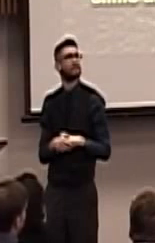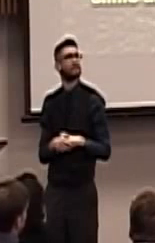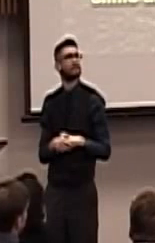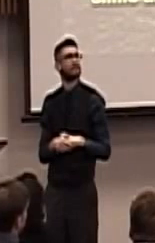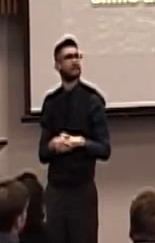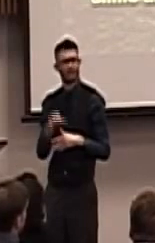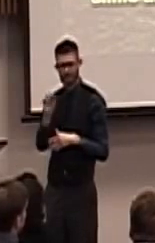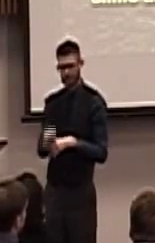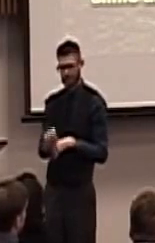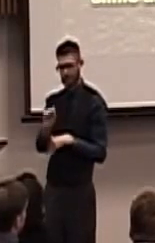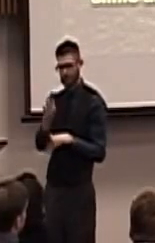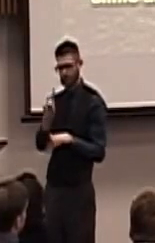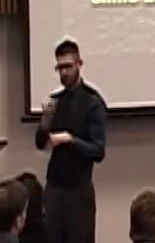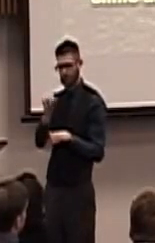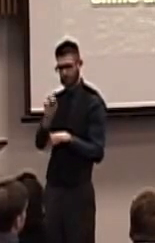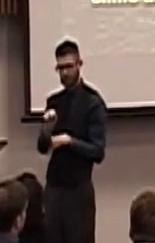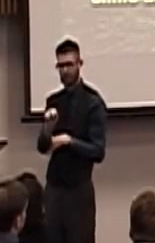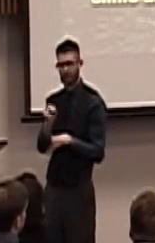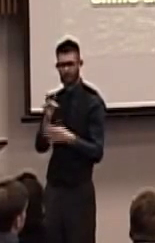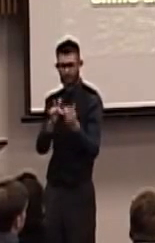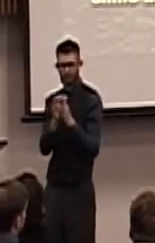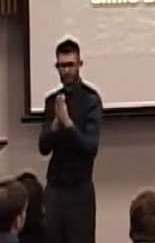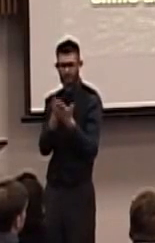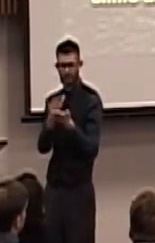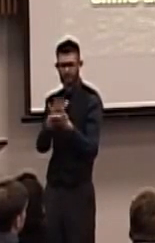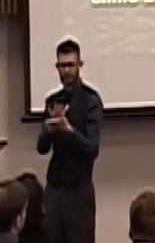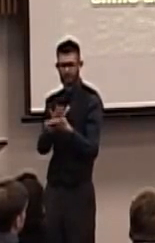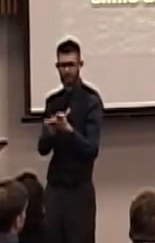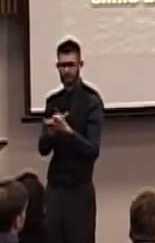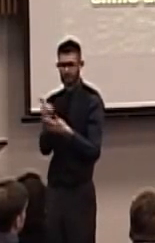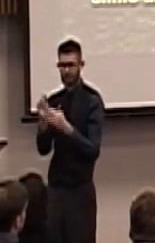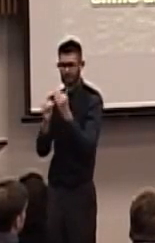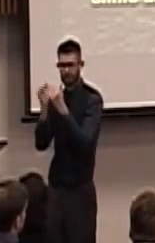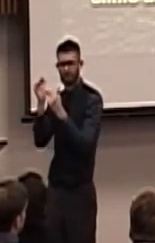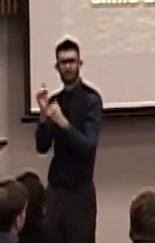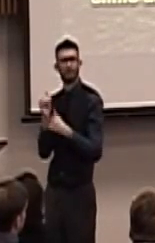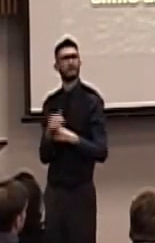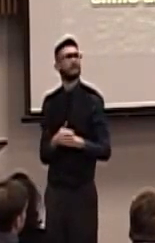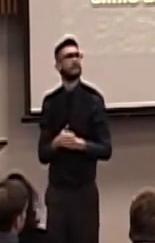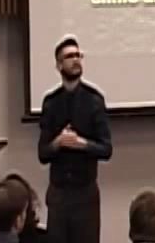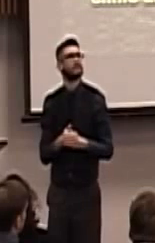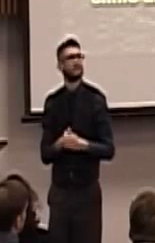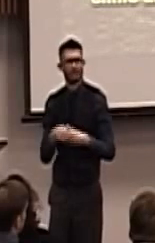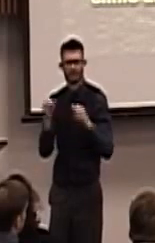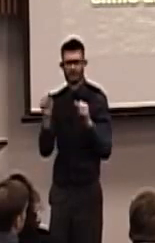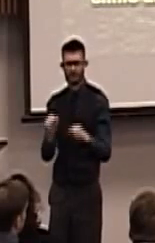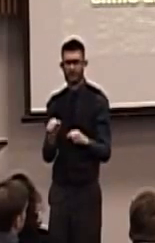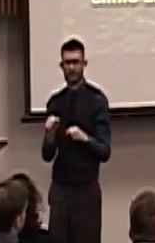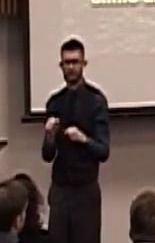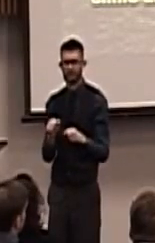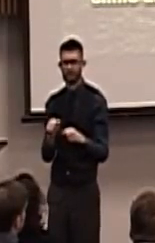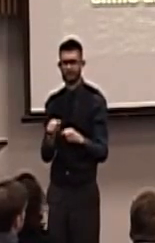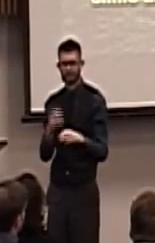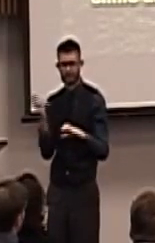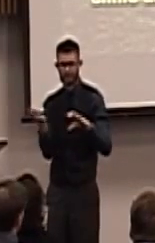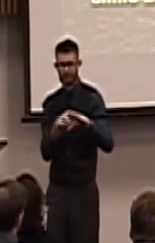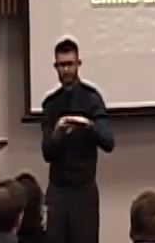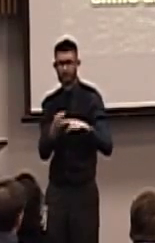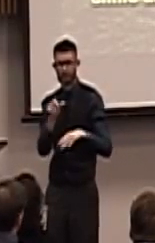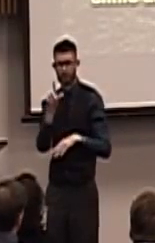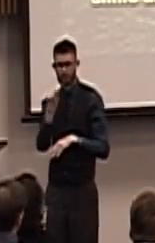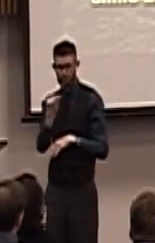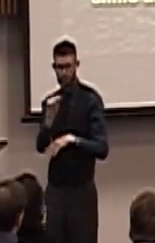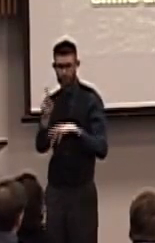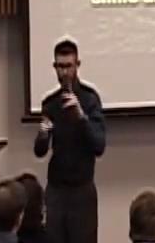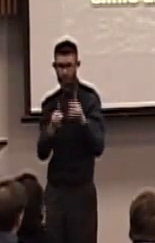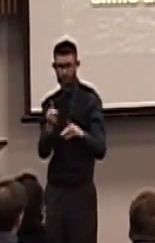South Sudan Bible School building. It can sleep 20. We're hoping to